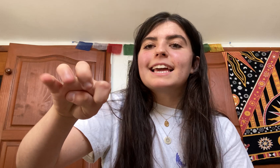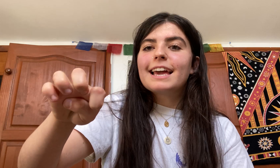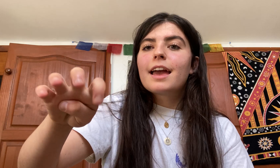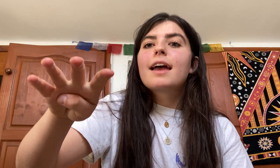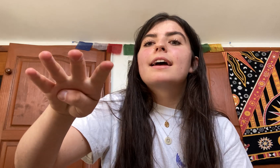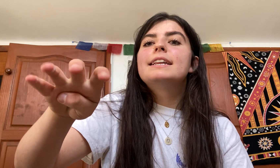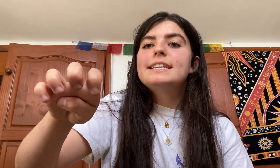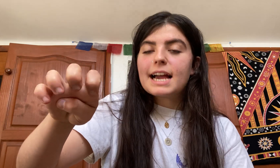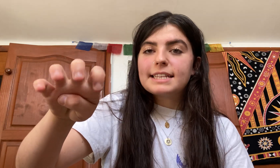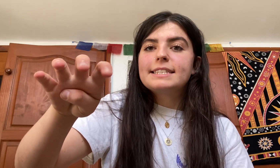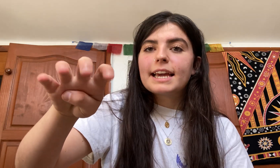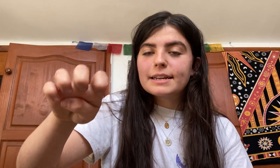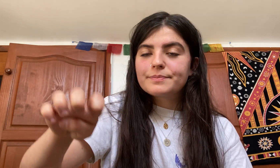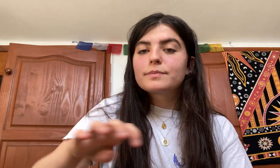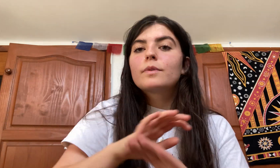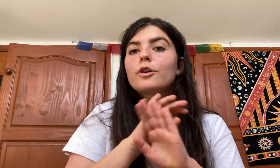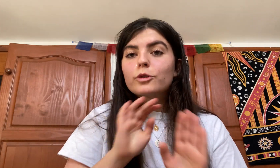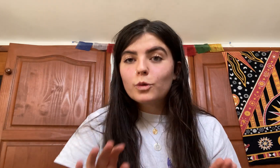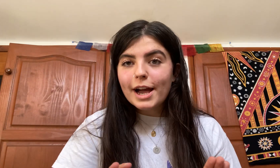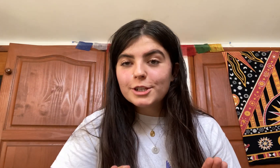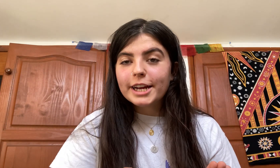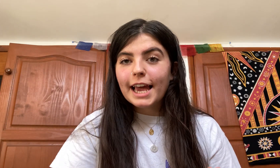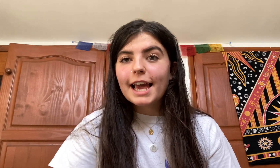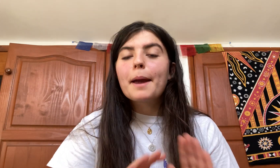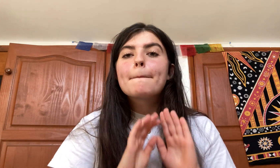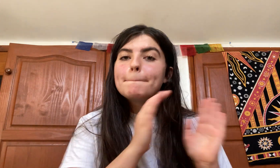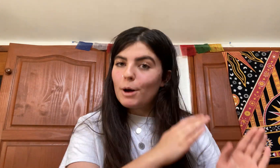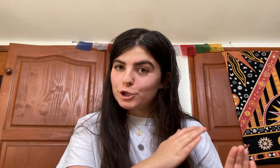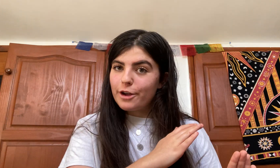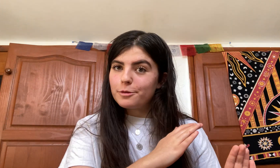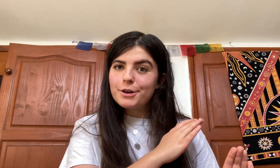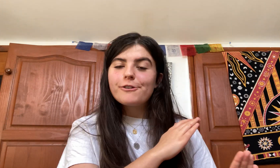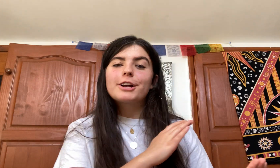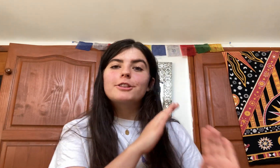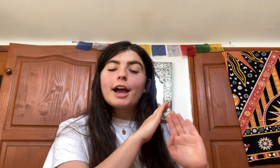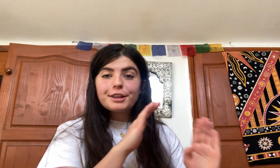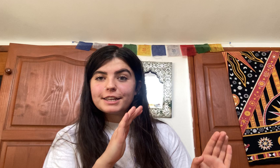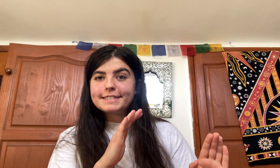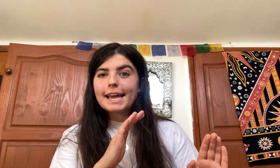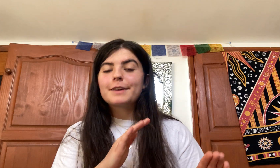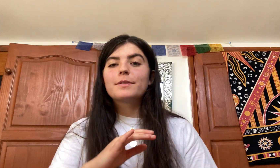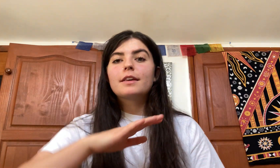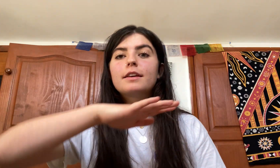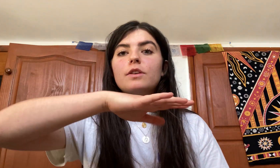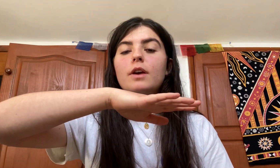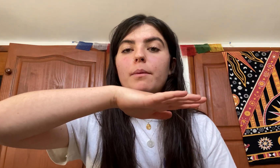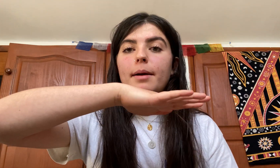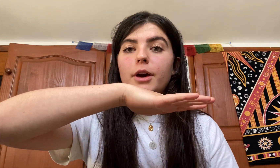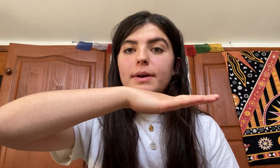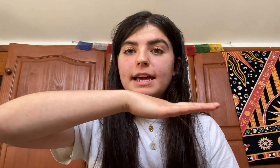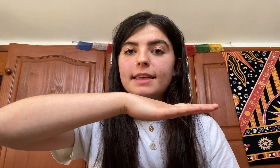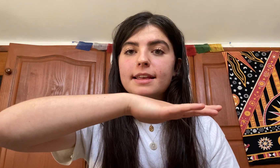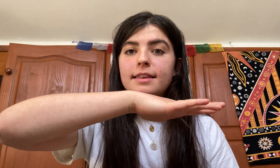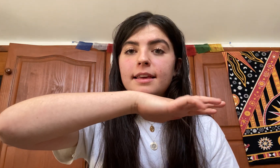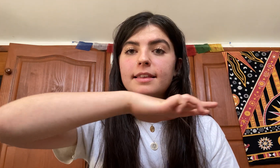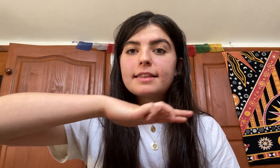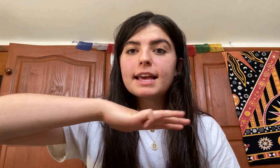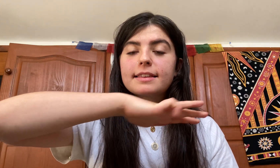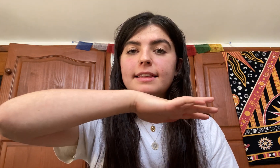80, 90. Quite tricky, but I'll show it from the other angle and you can see. So I'm going like this,